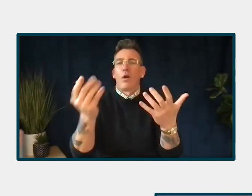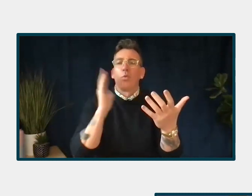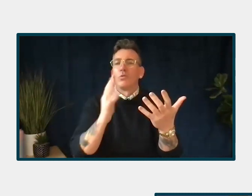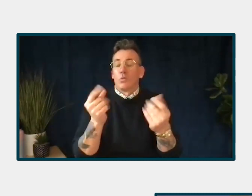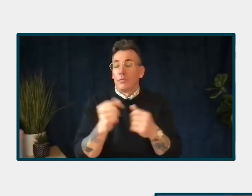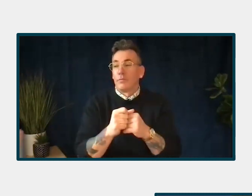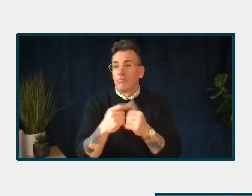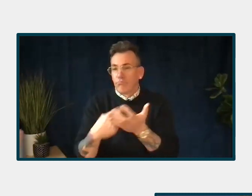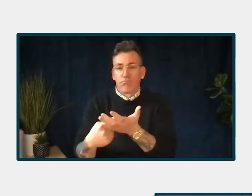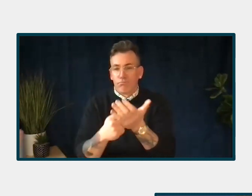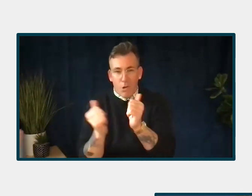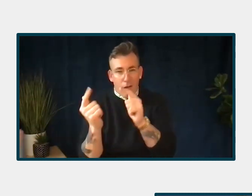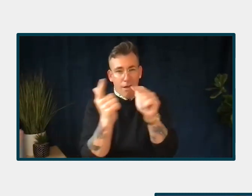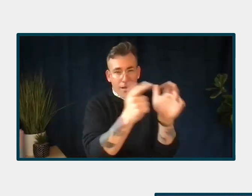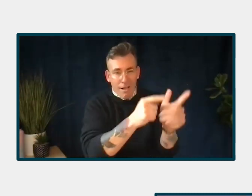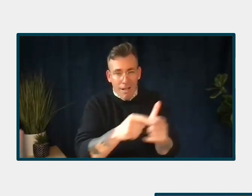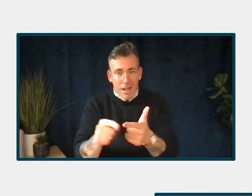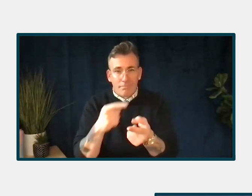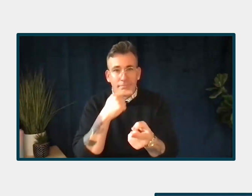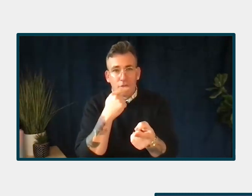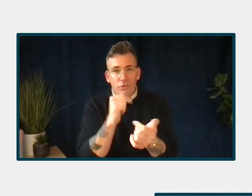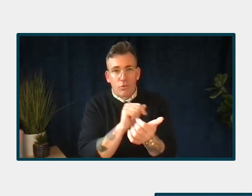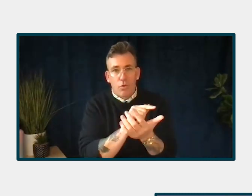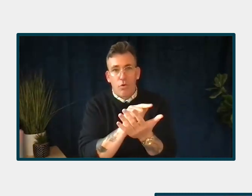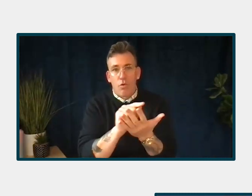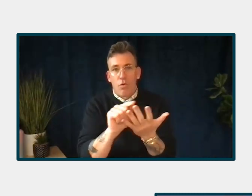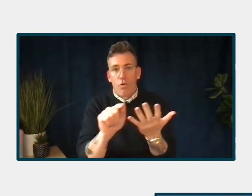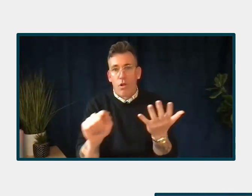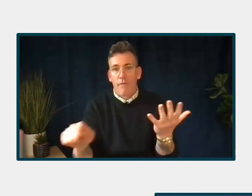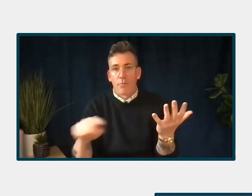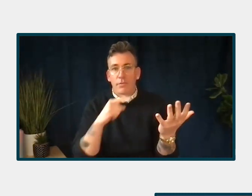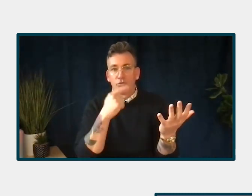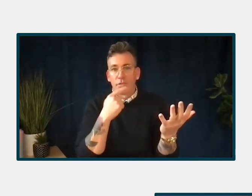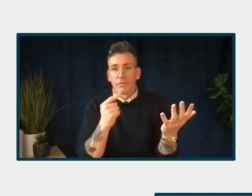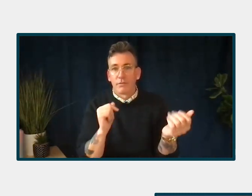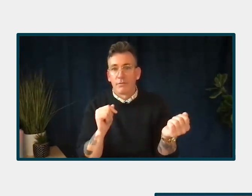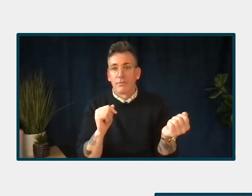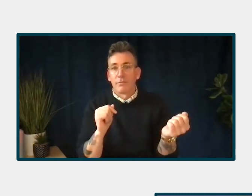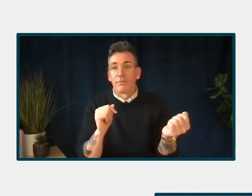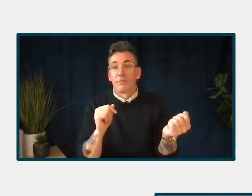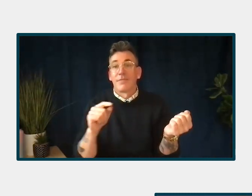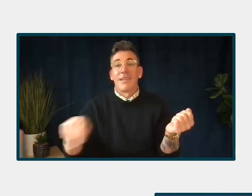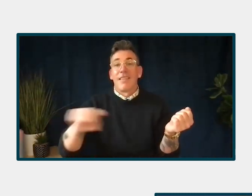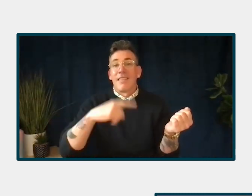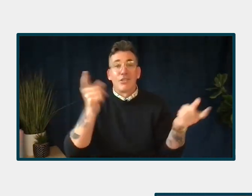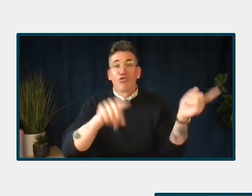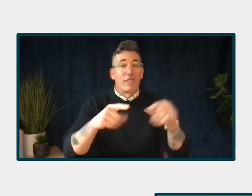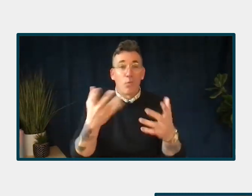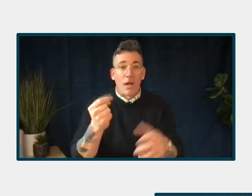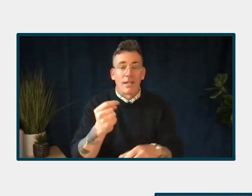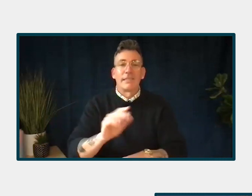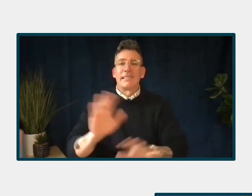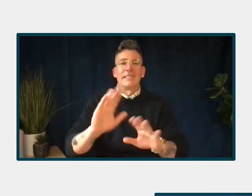future of deaf ed going to look like? What are we going to do? There was this discussion. But who was involved? All hearing